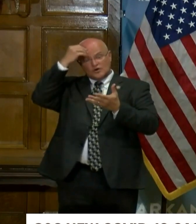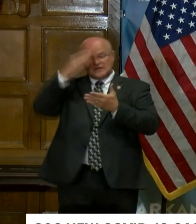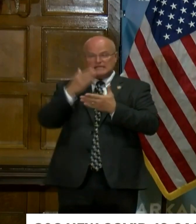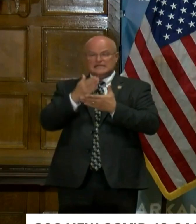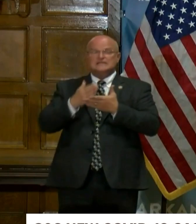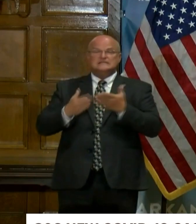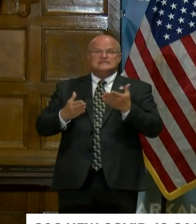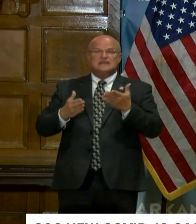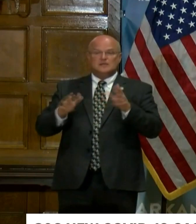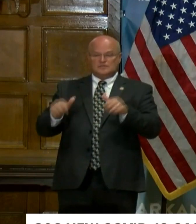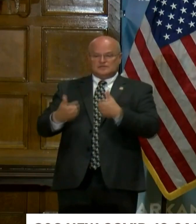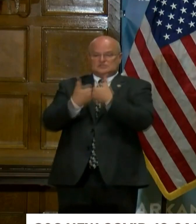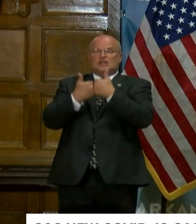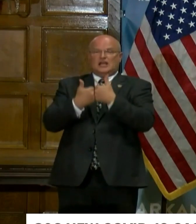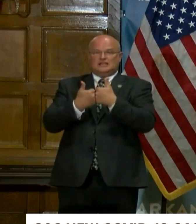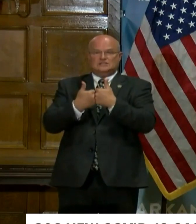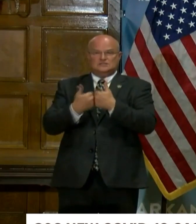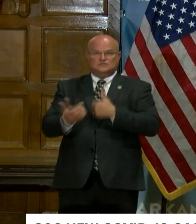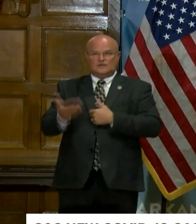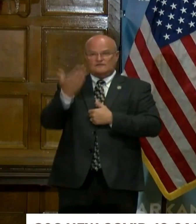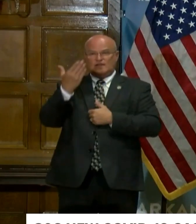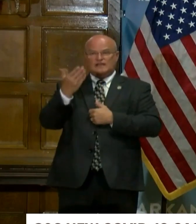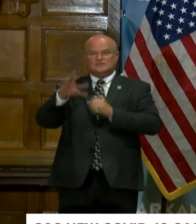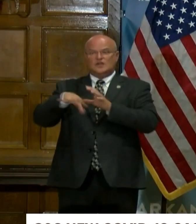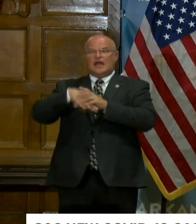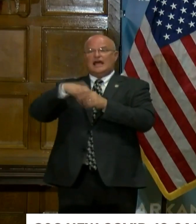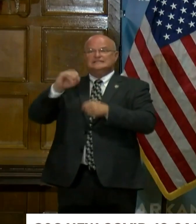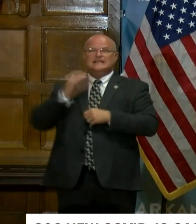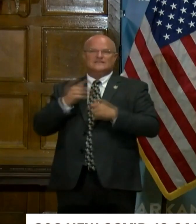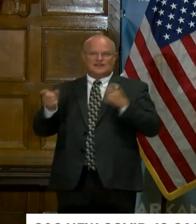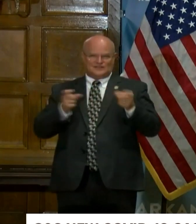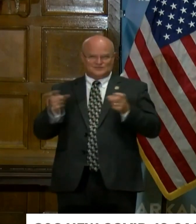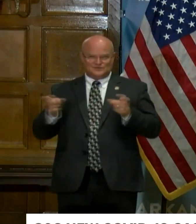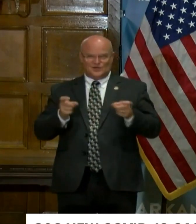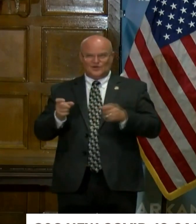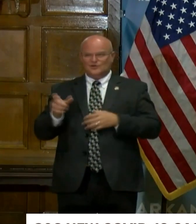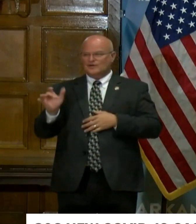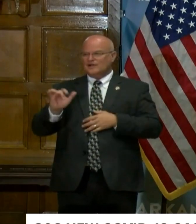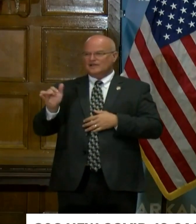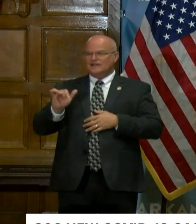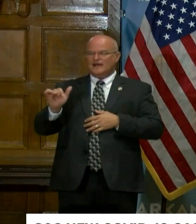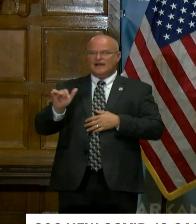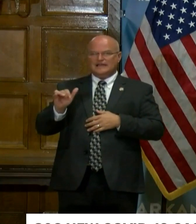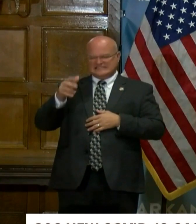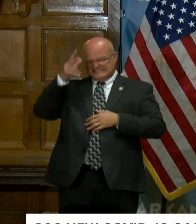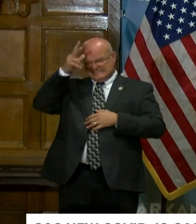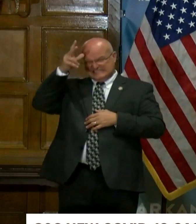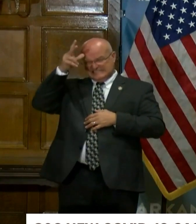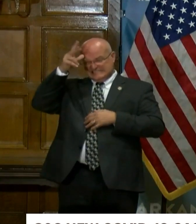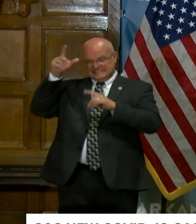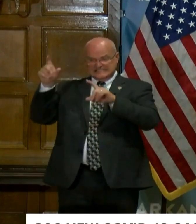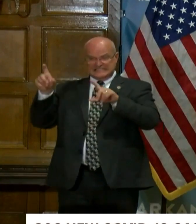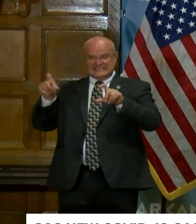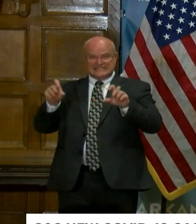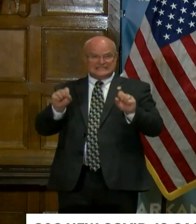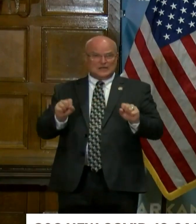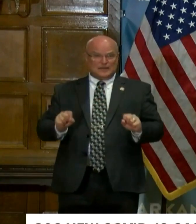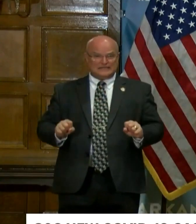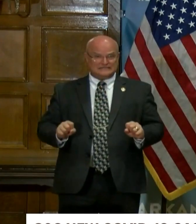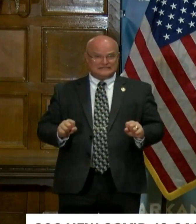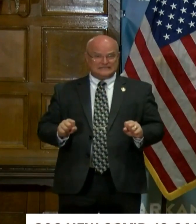of the challenges that we faced are outside of our control, such as early on in the testing